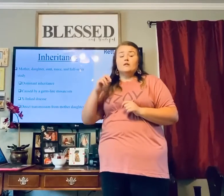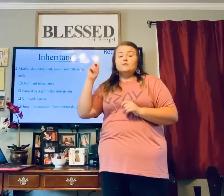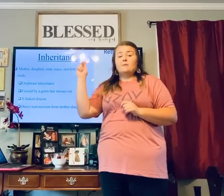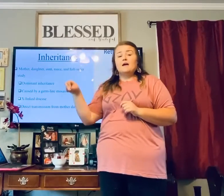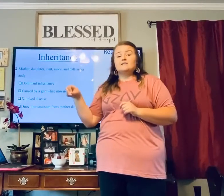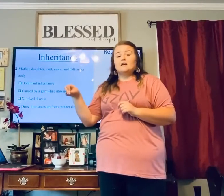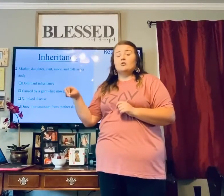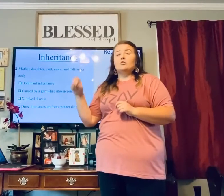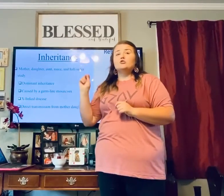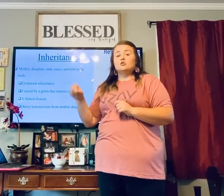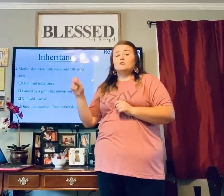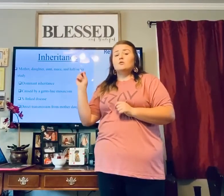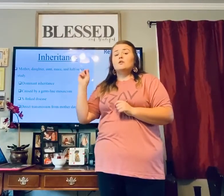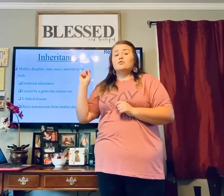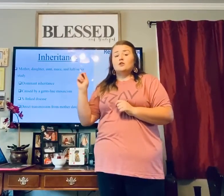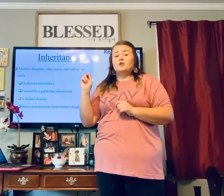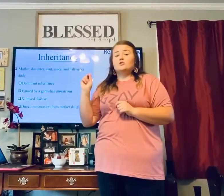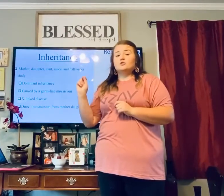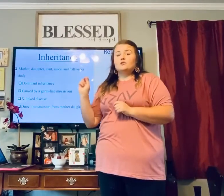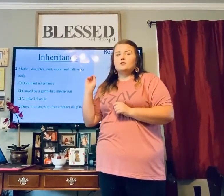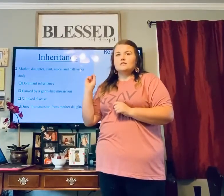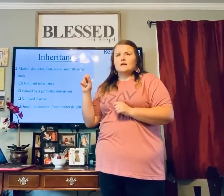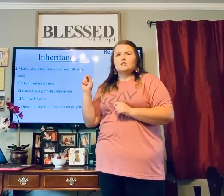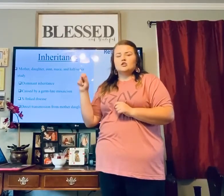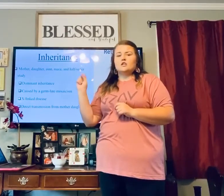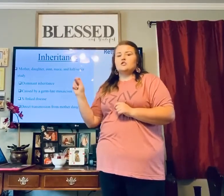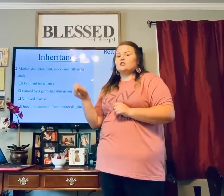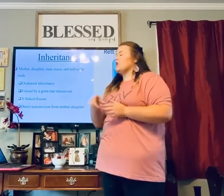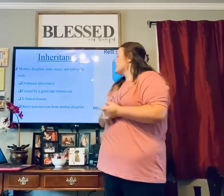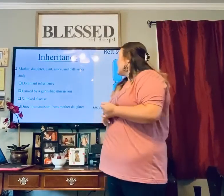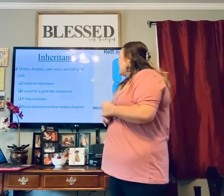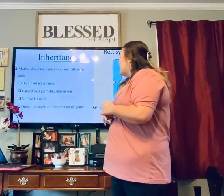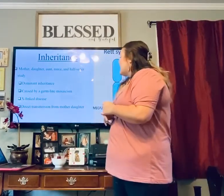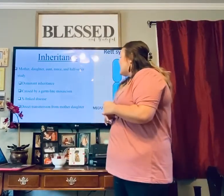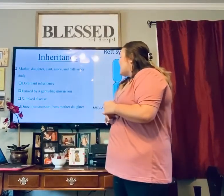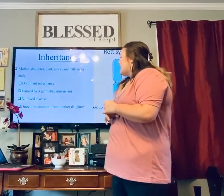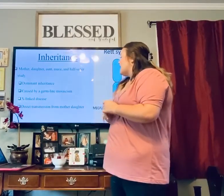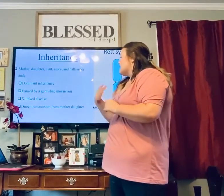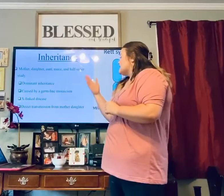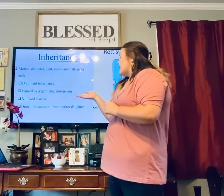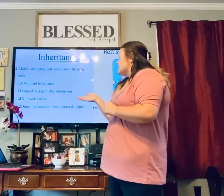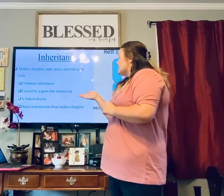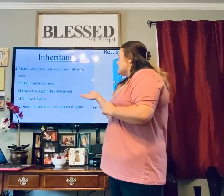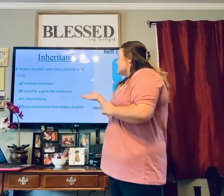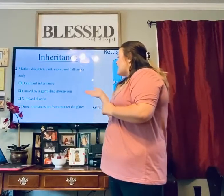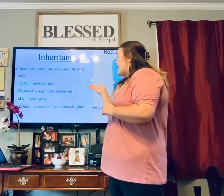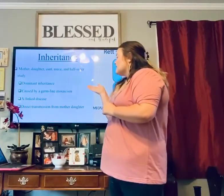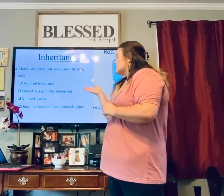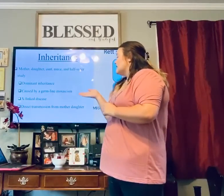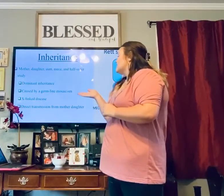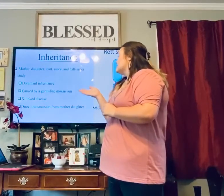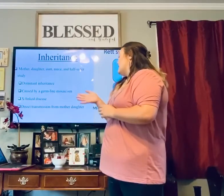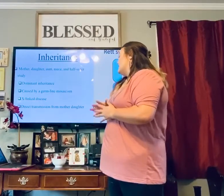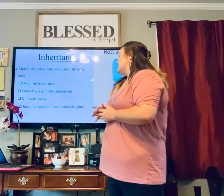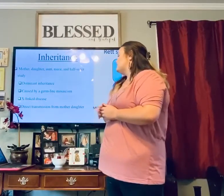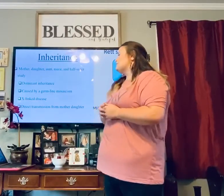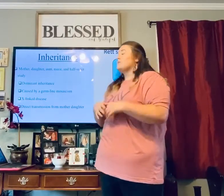was passed down to the second generation daughter. And it's an X-linked disease and